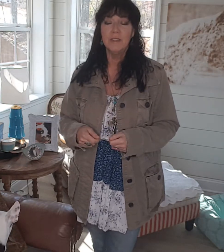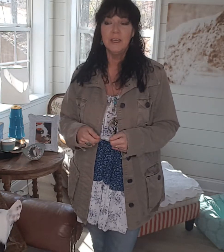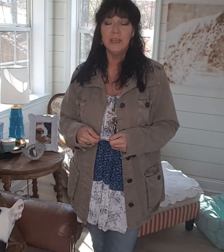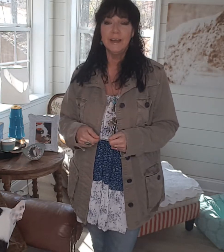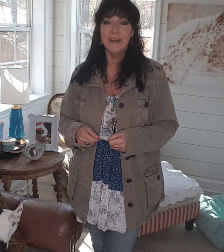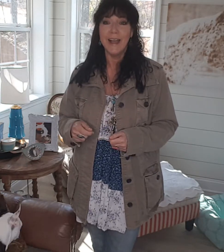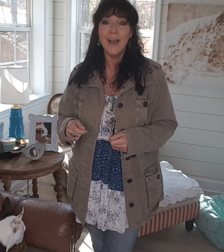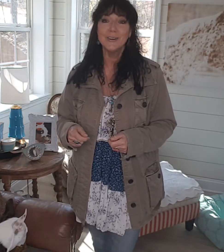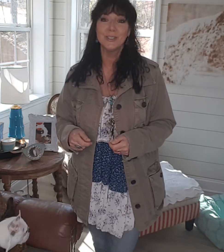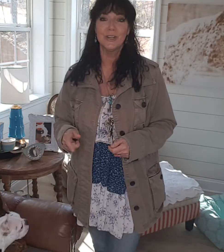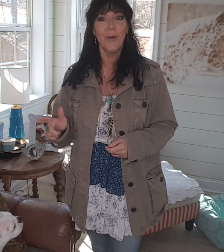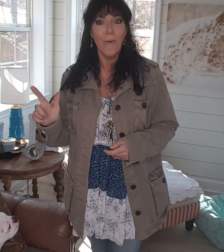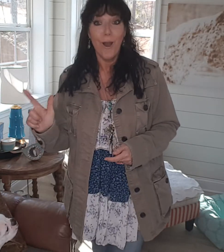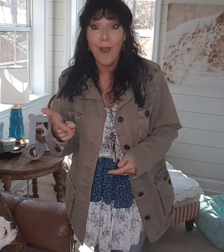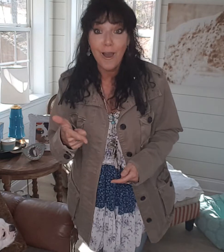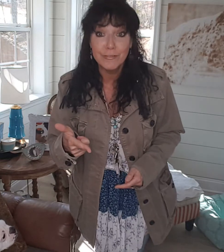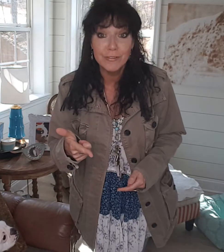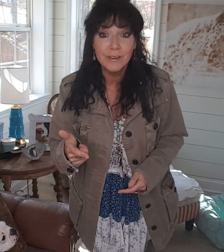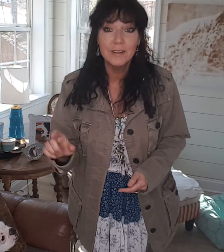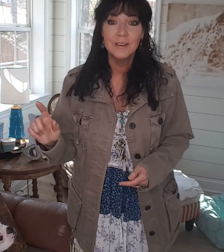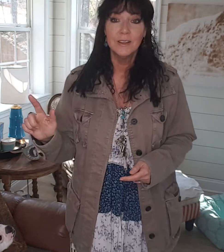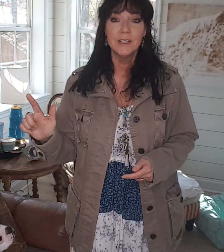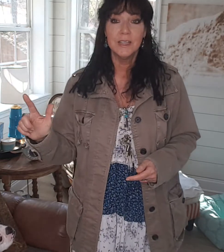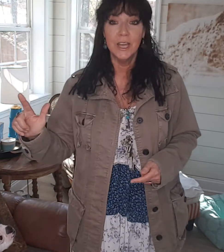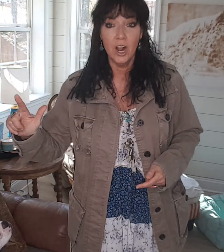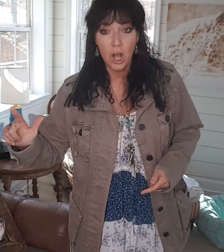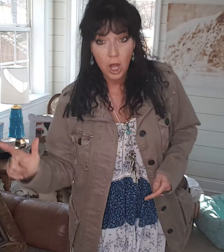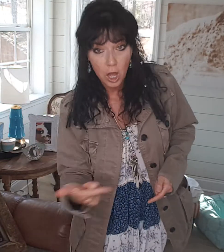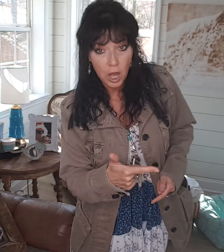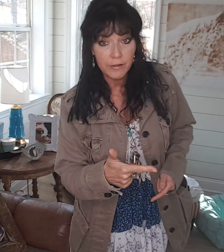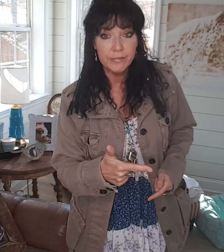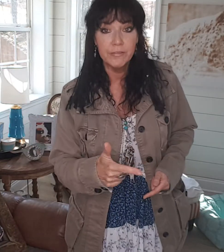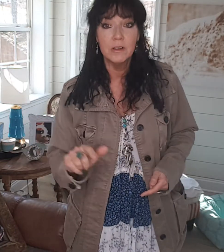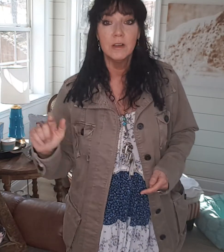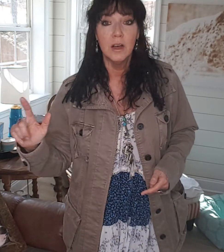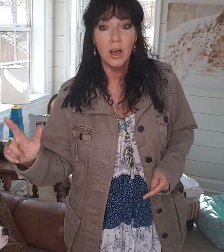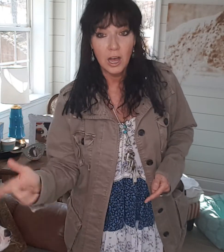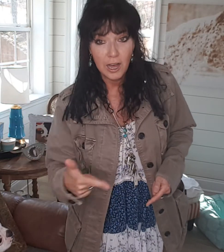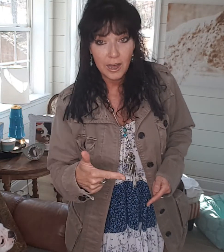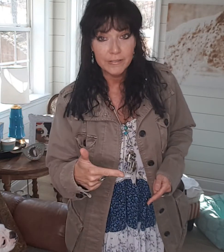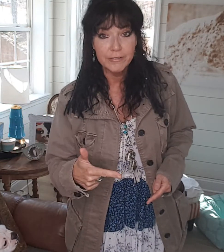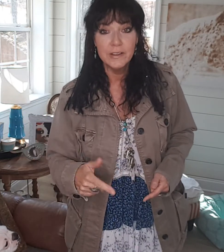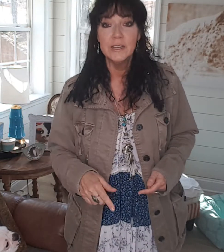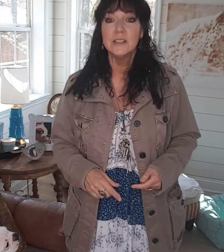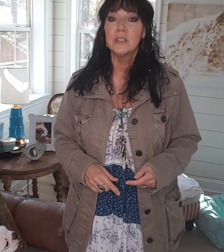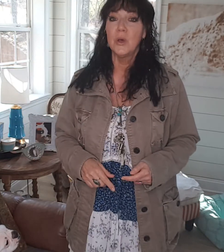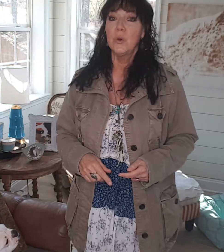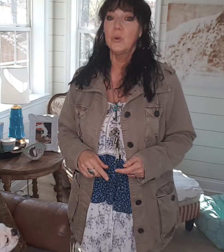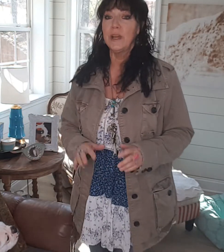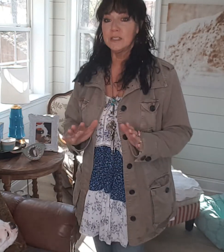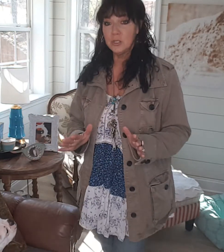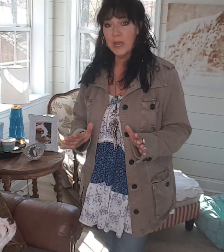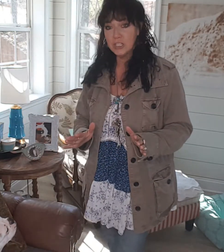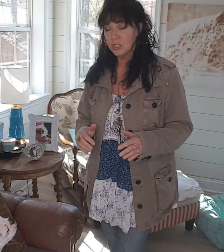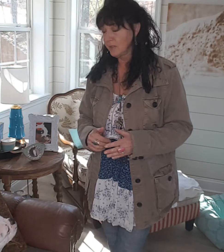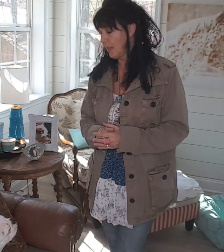the couch, you're going to go off. Get off. Off. So that's a directional